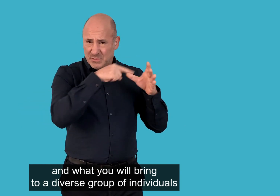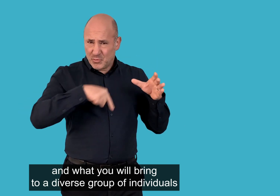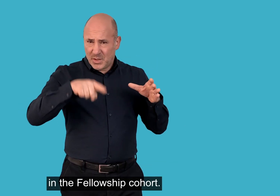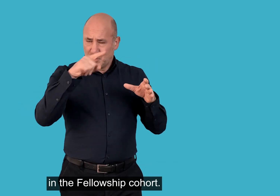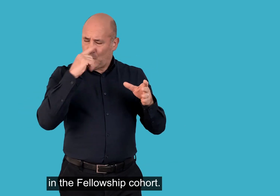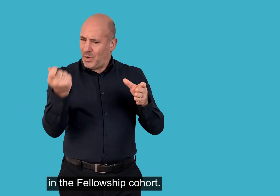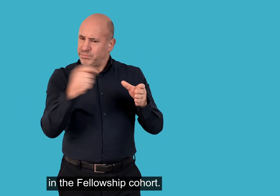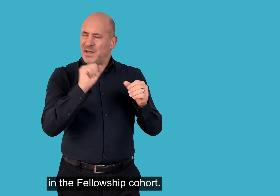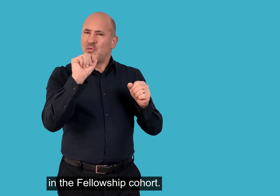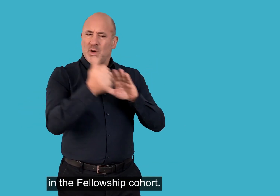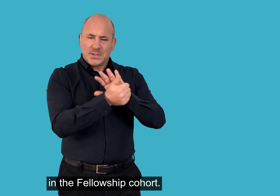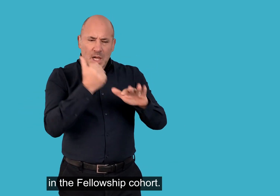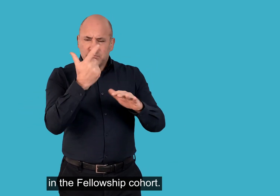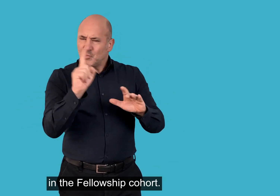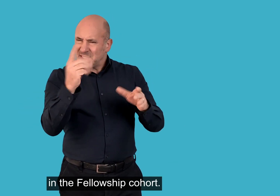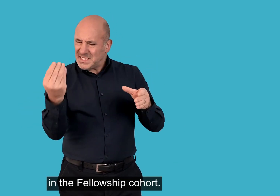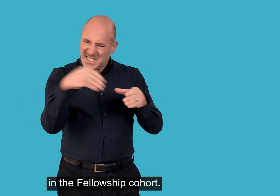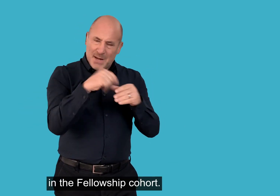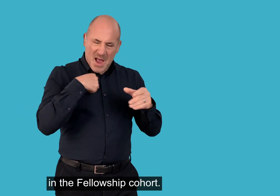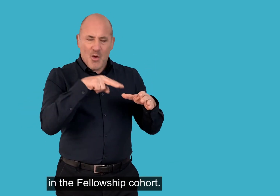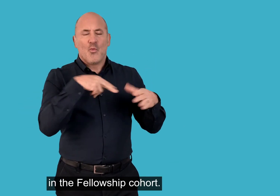individuals in the fellowship cohort.